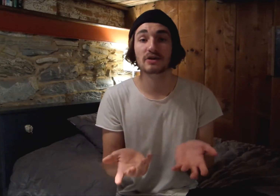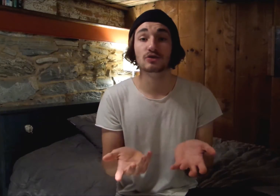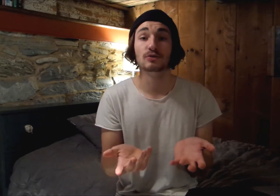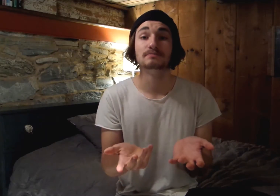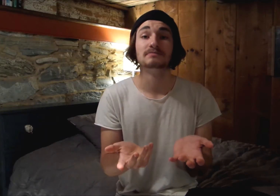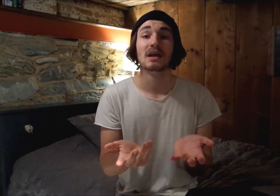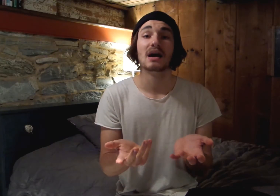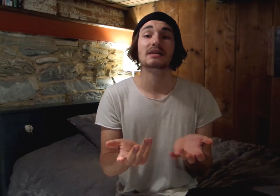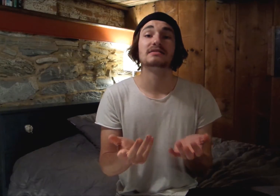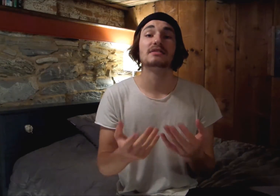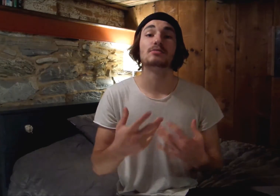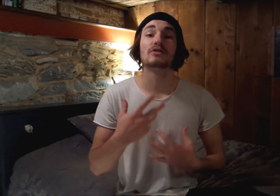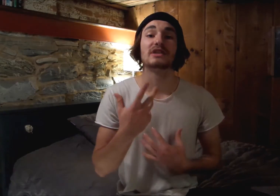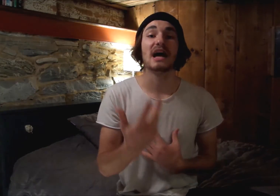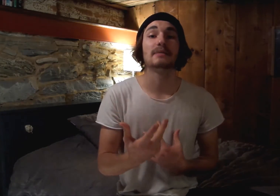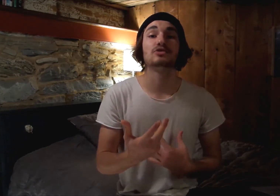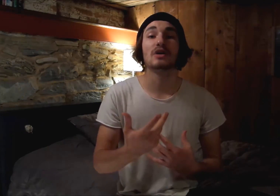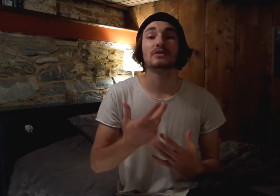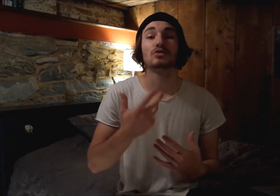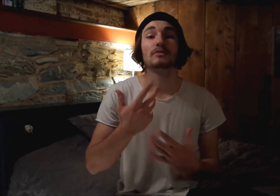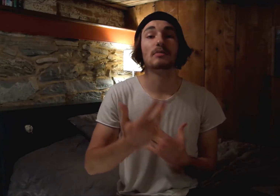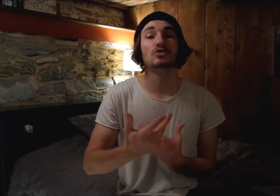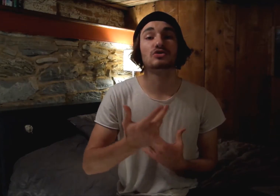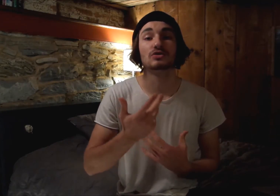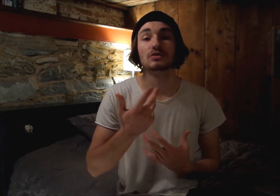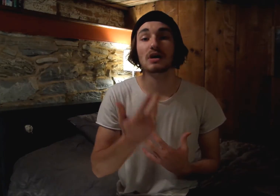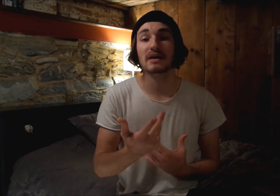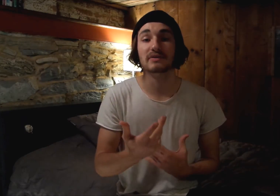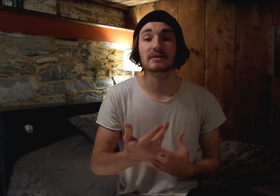do, I signed more of an abstract or emotional heavy.